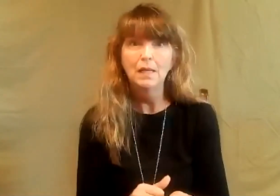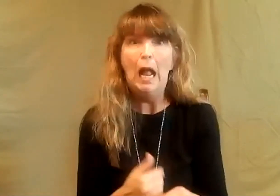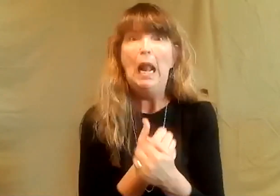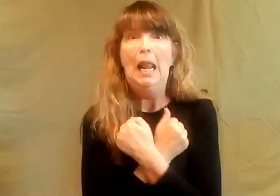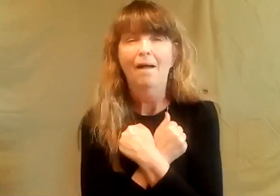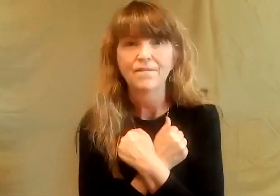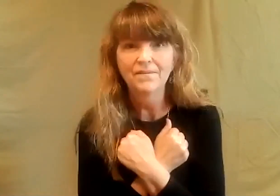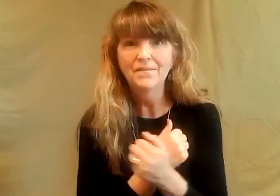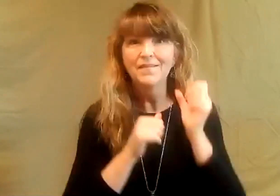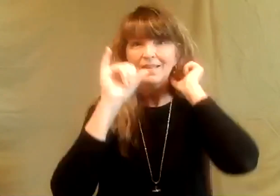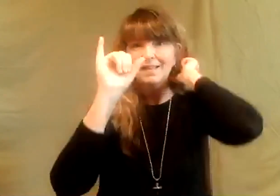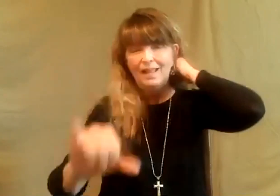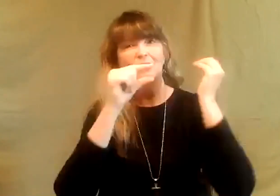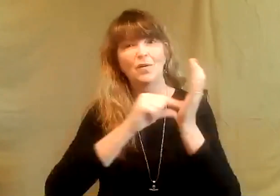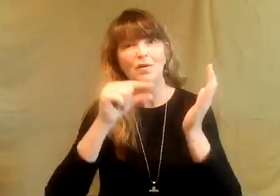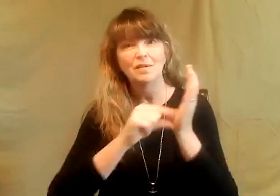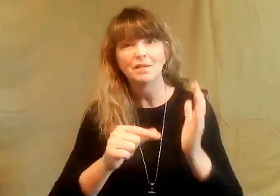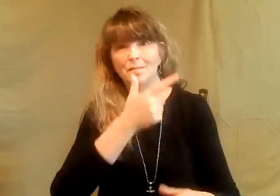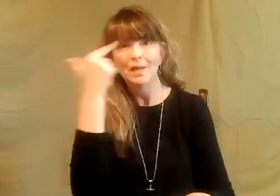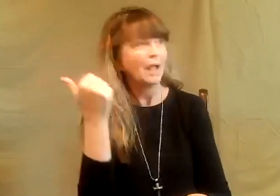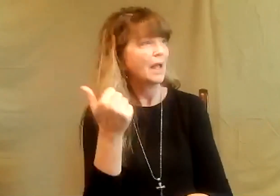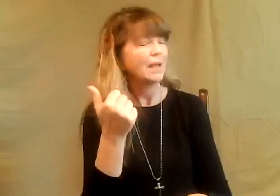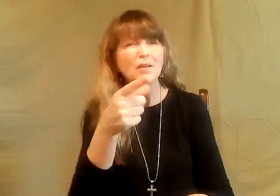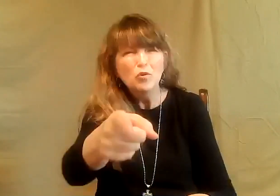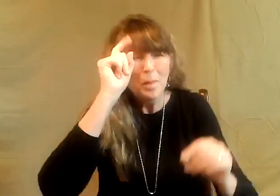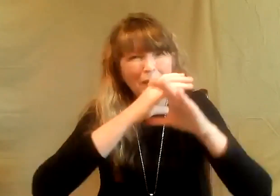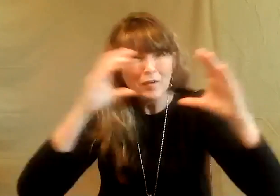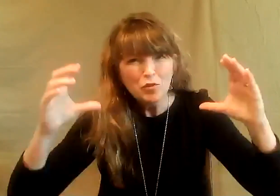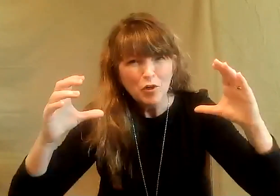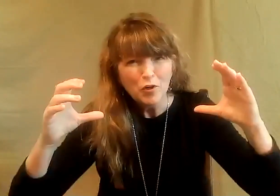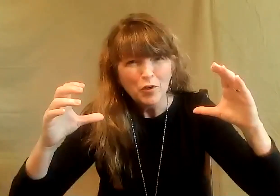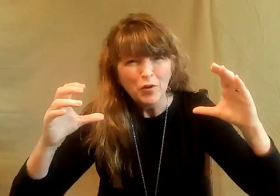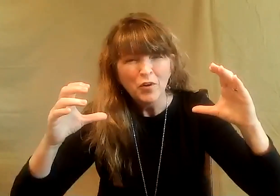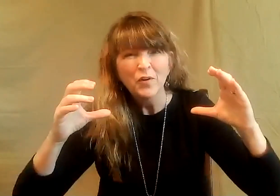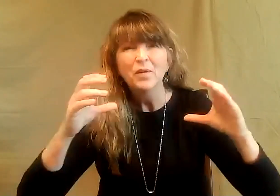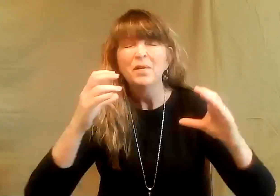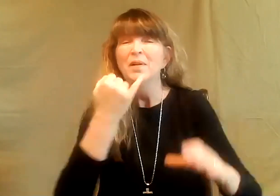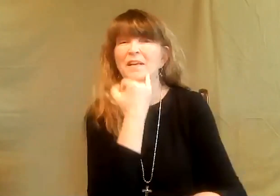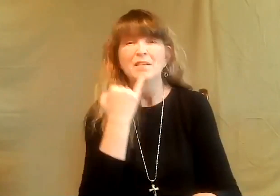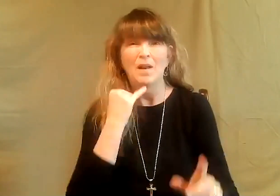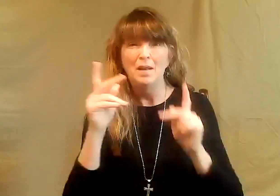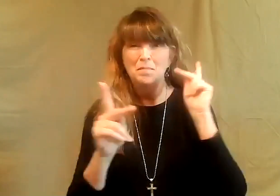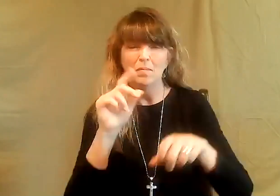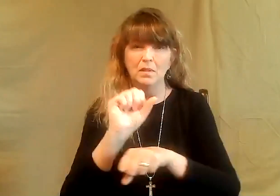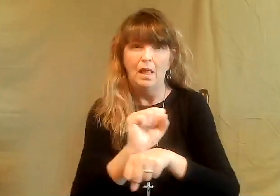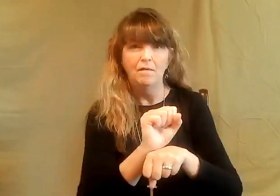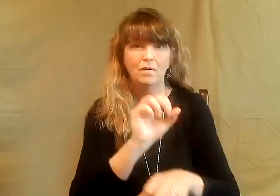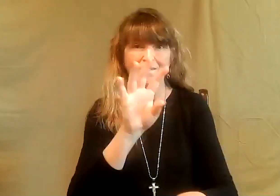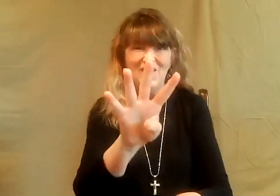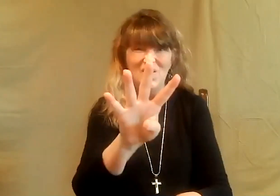Isn't that cool? I absolutely love that verse. Because can you imagine? The Israelites